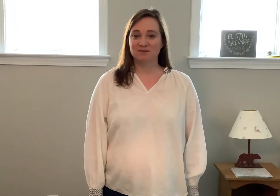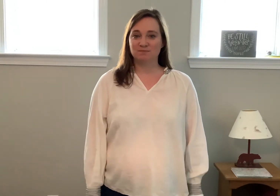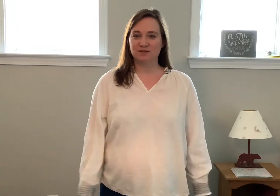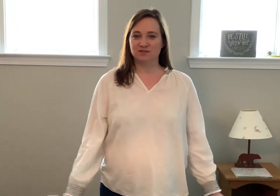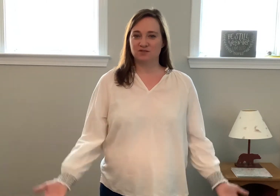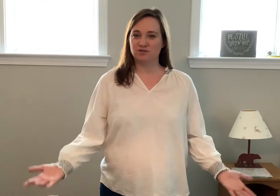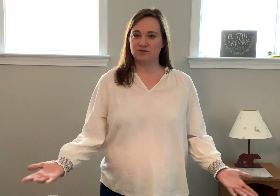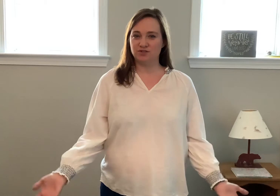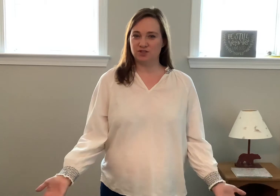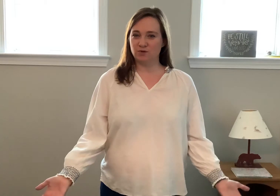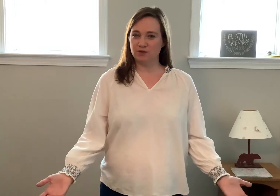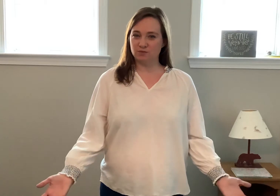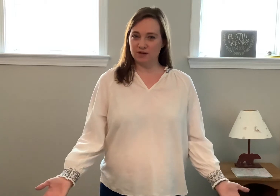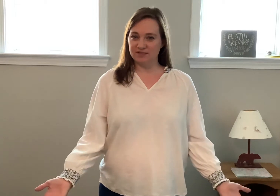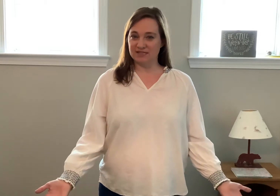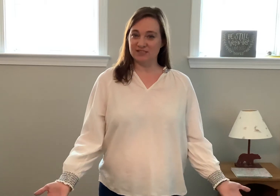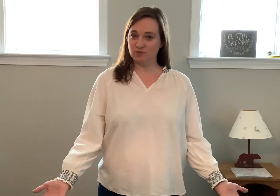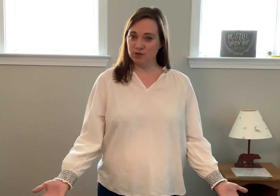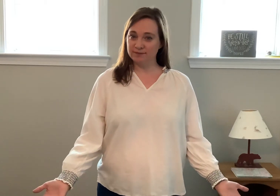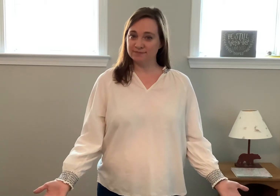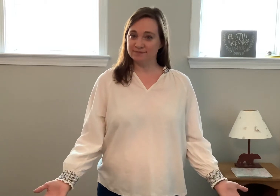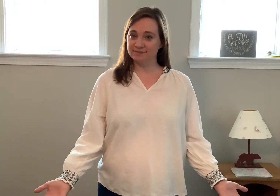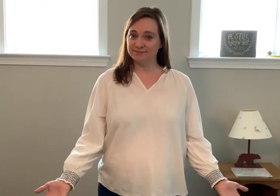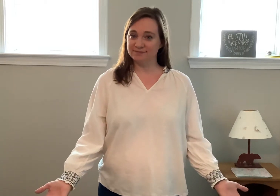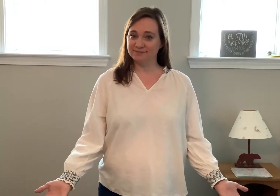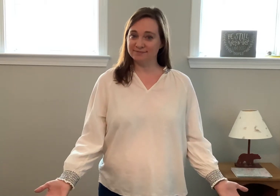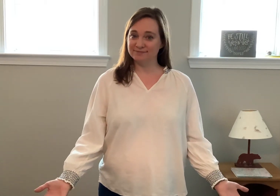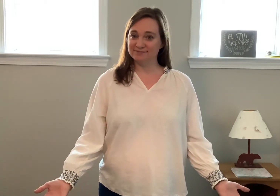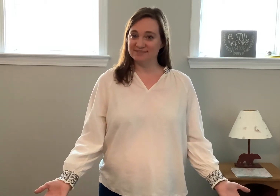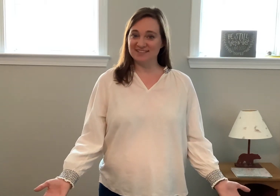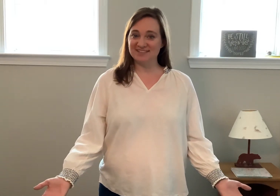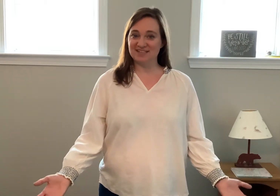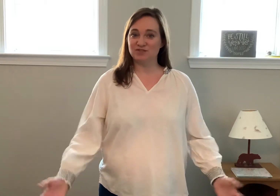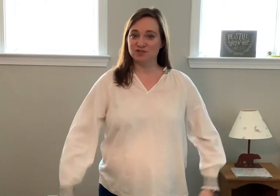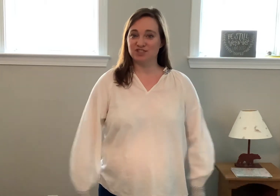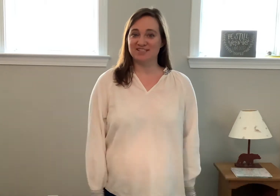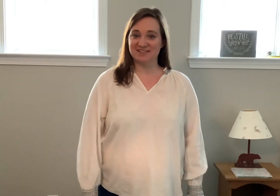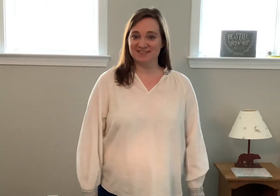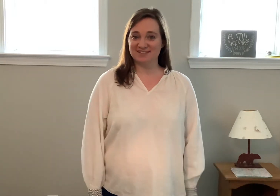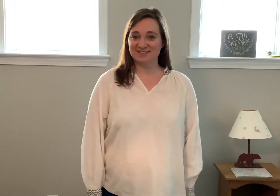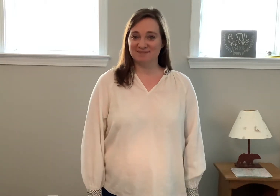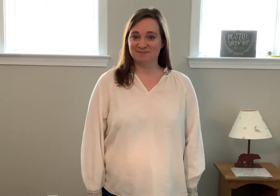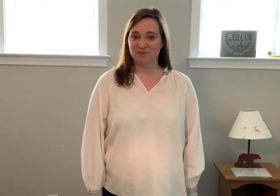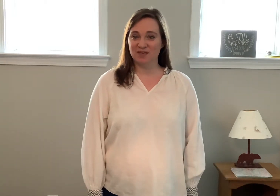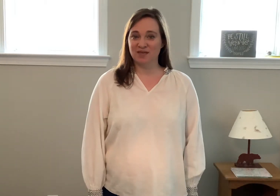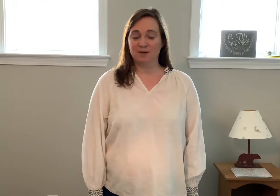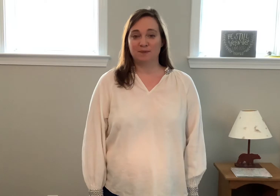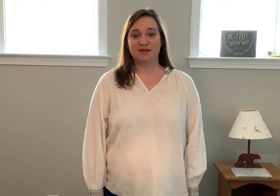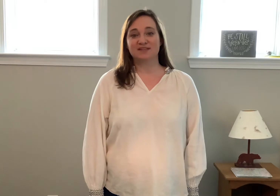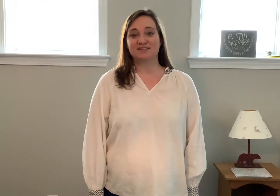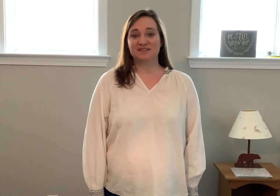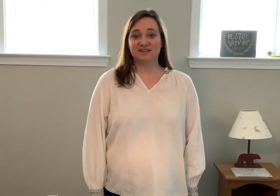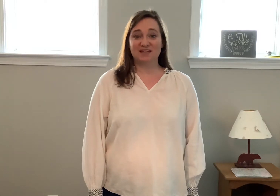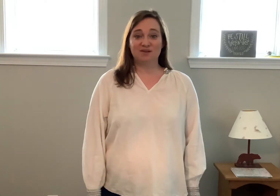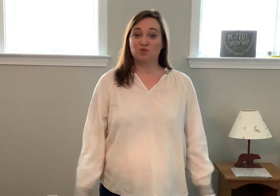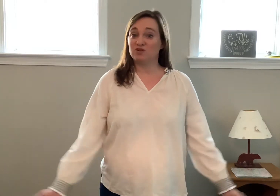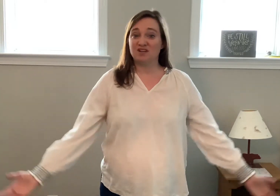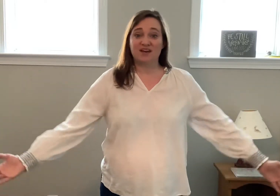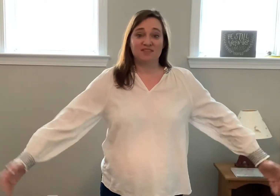but do you know what the rock stands for? It stands for Jesus, because there are a lot of things